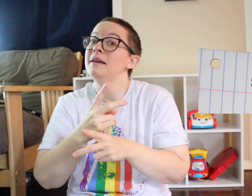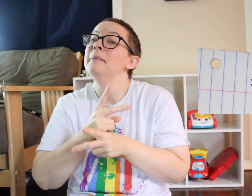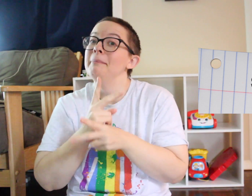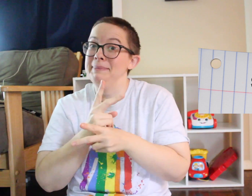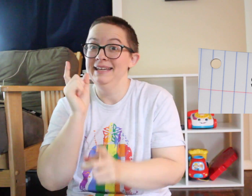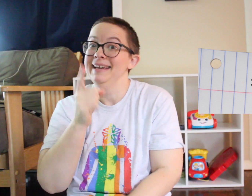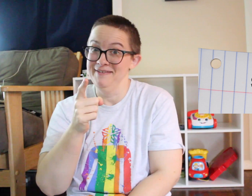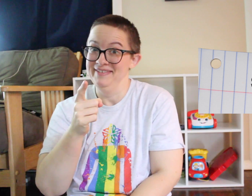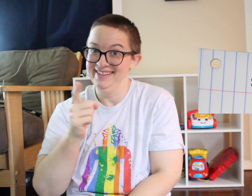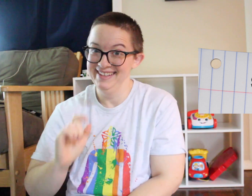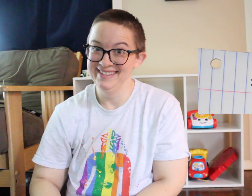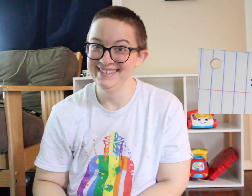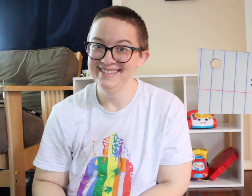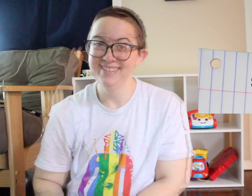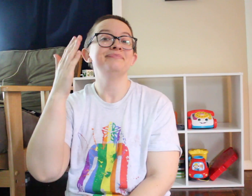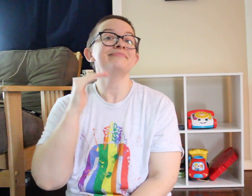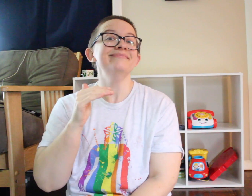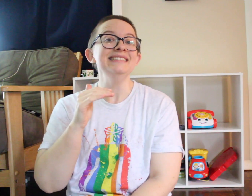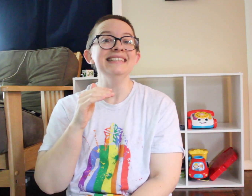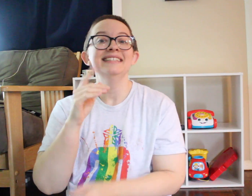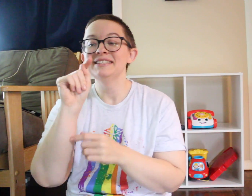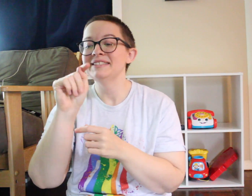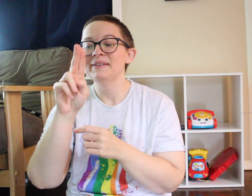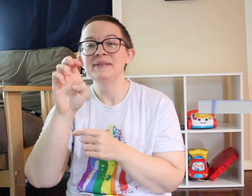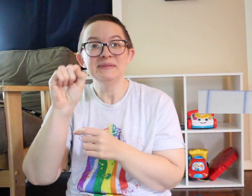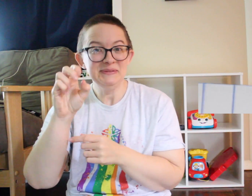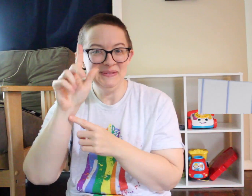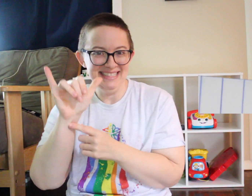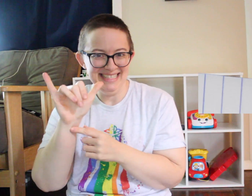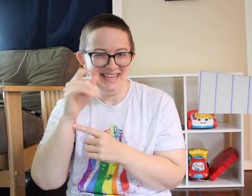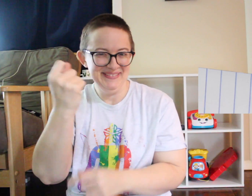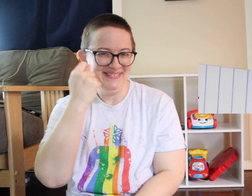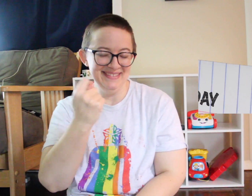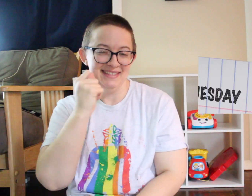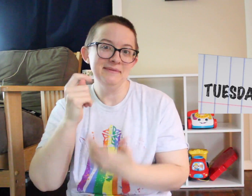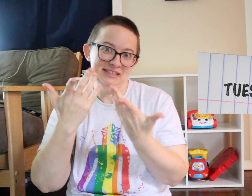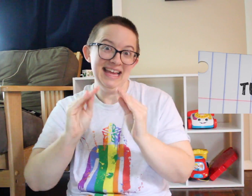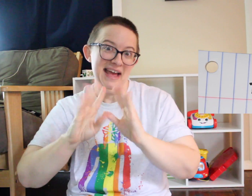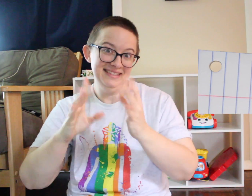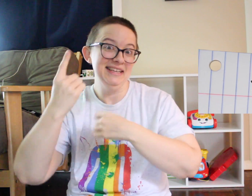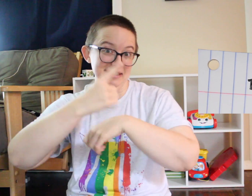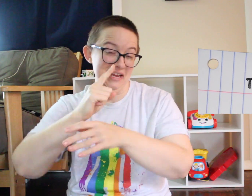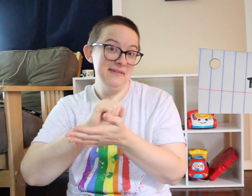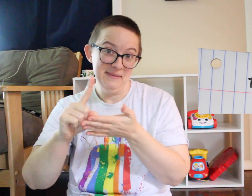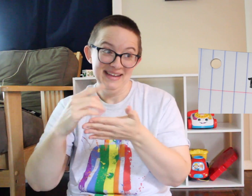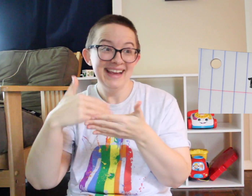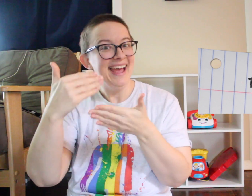and just be careful. Okay, next is Tuesday, which again, obviously is a day of the